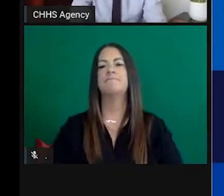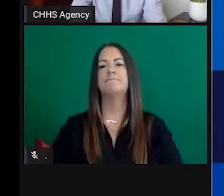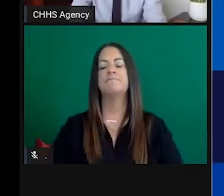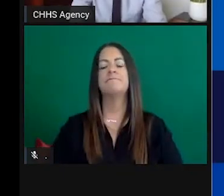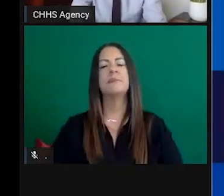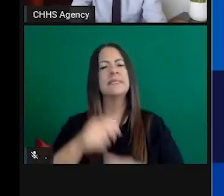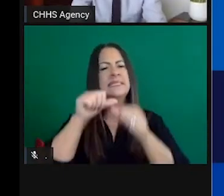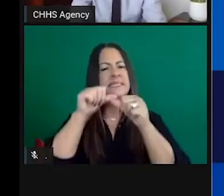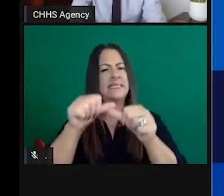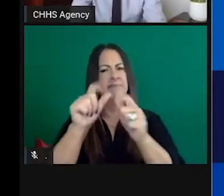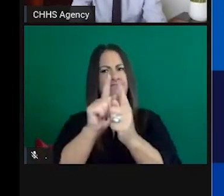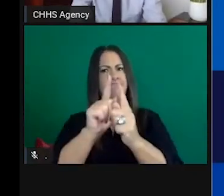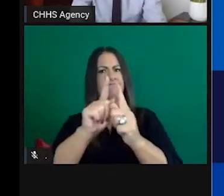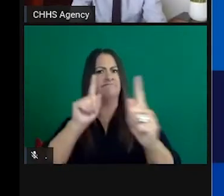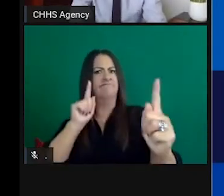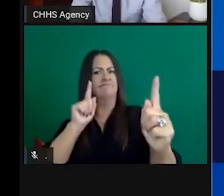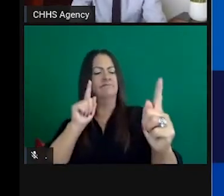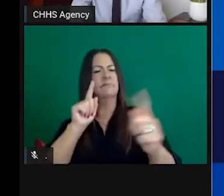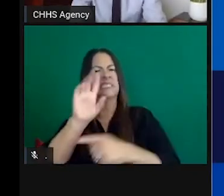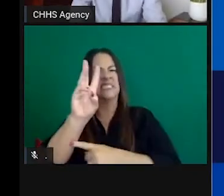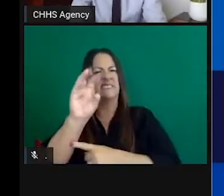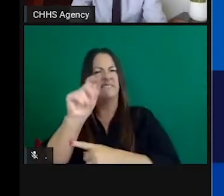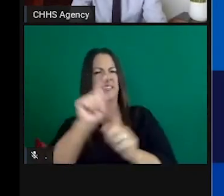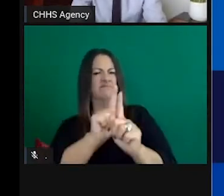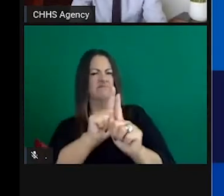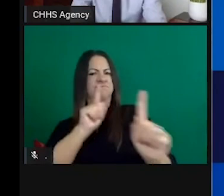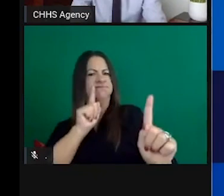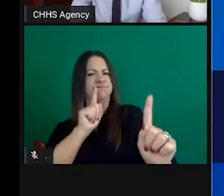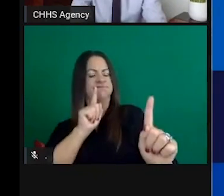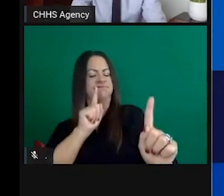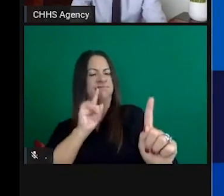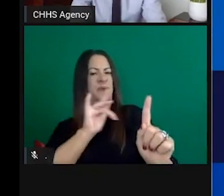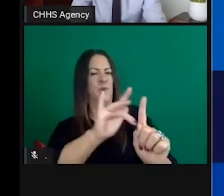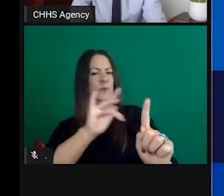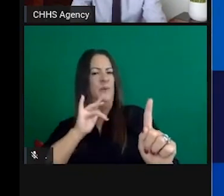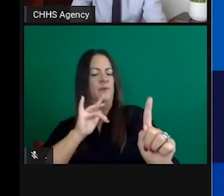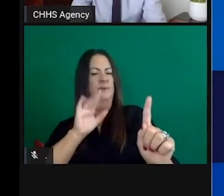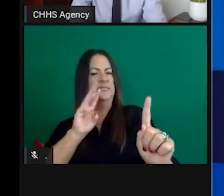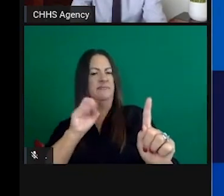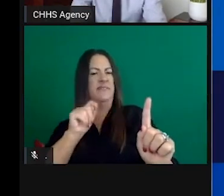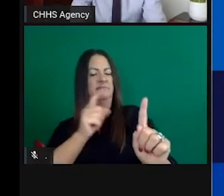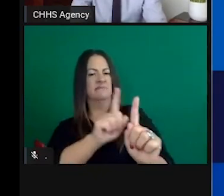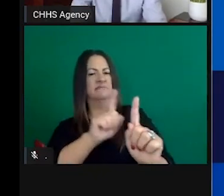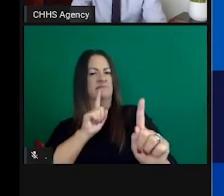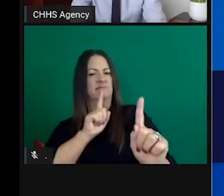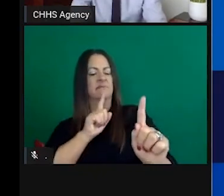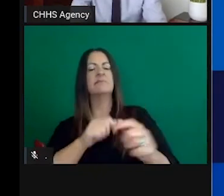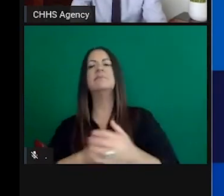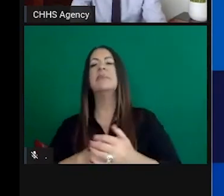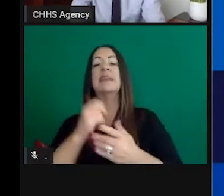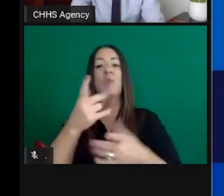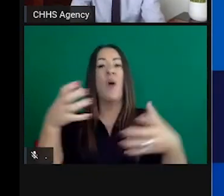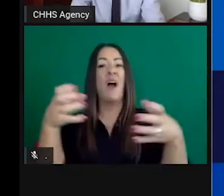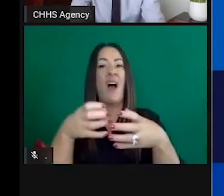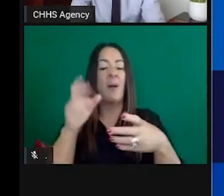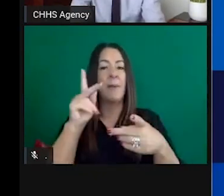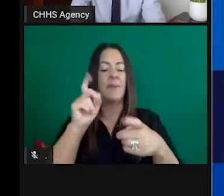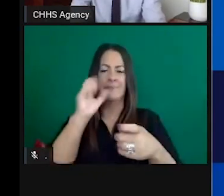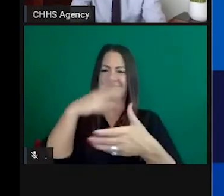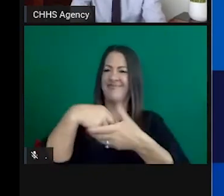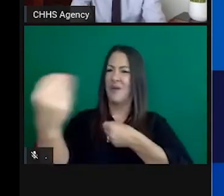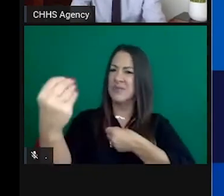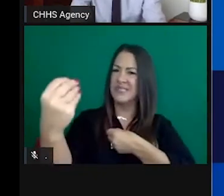maintaining that physical distance, that's 6 feet, that we try to keep things outside, that